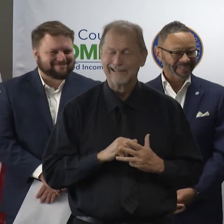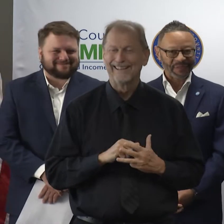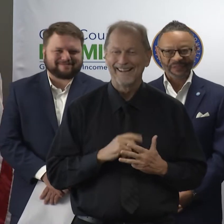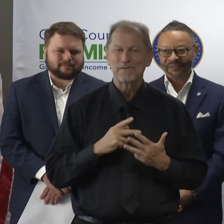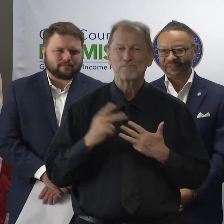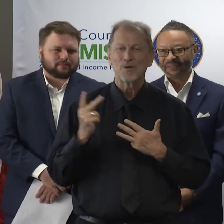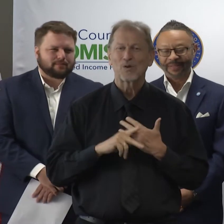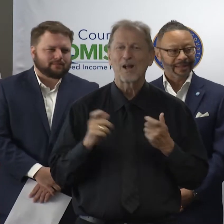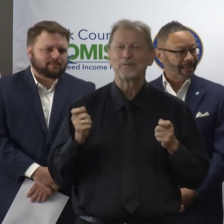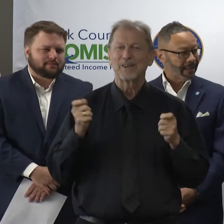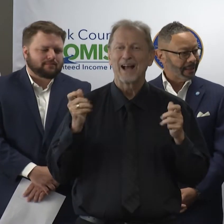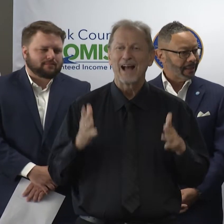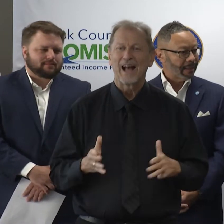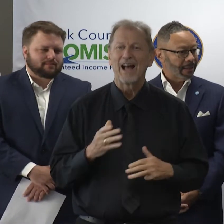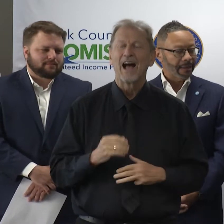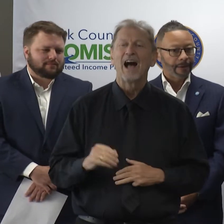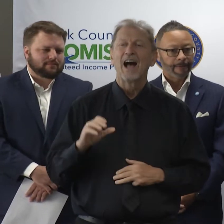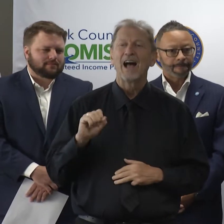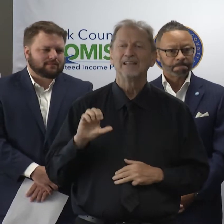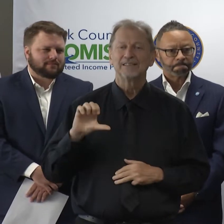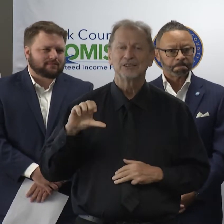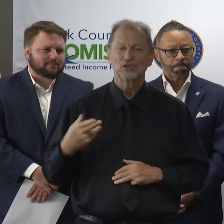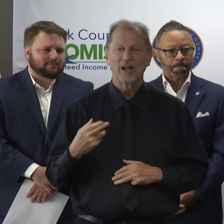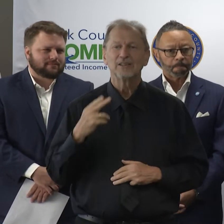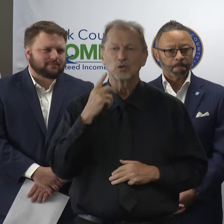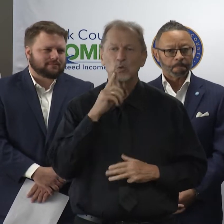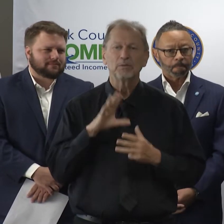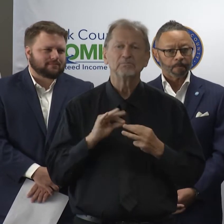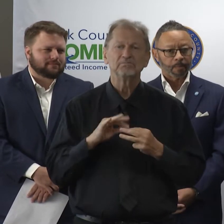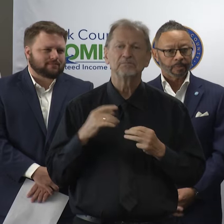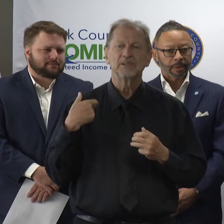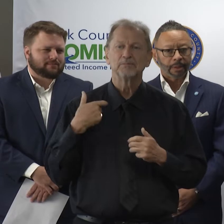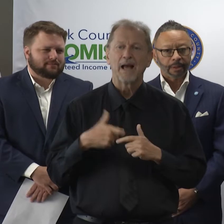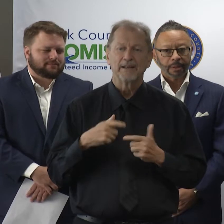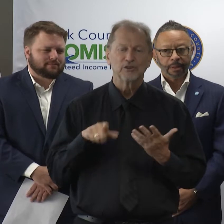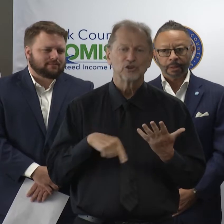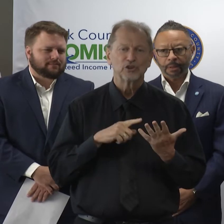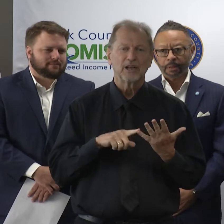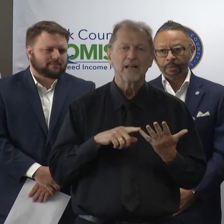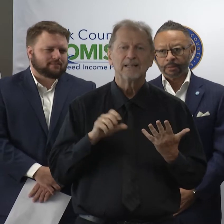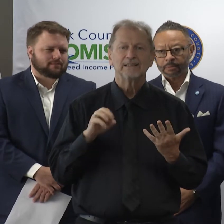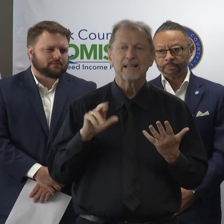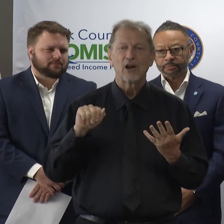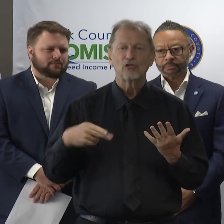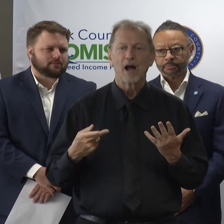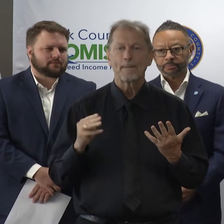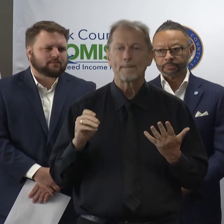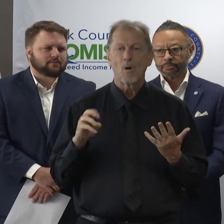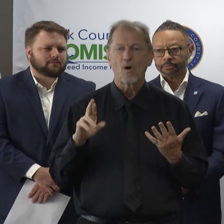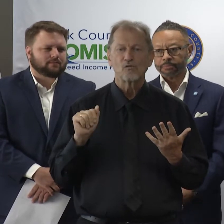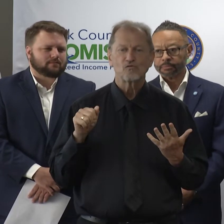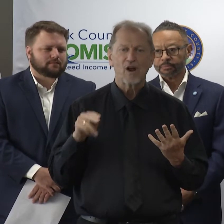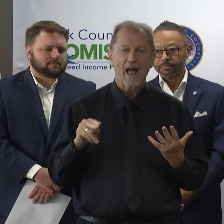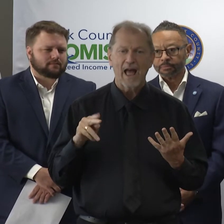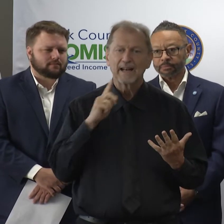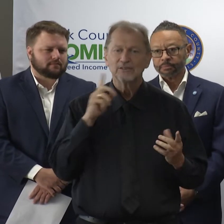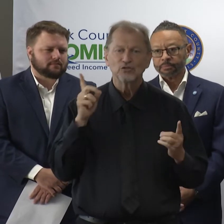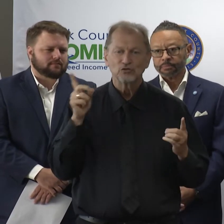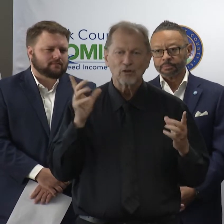Program Director of SCH, who will be providing remarks in Spanish. Sarah Moran, U.S. Country Director at Give